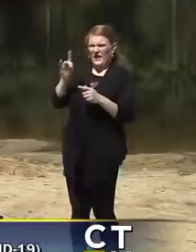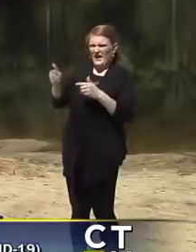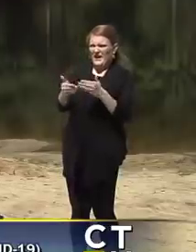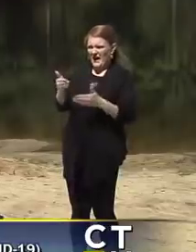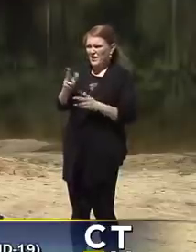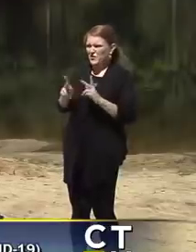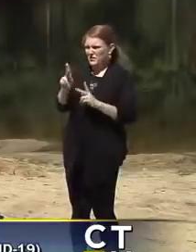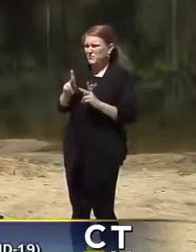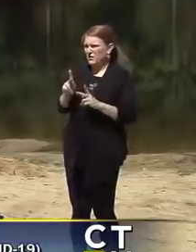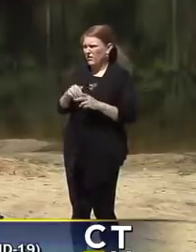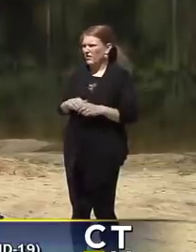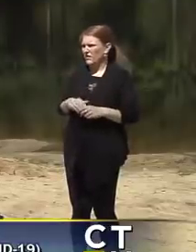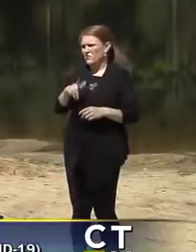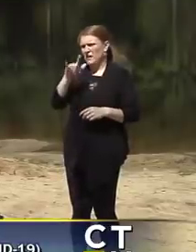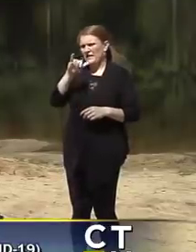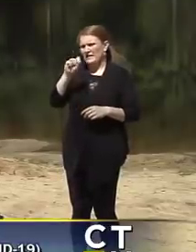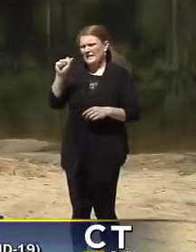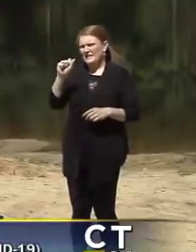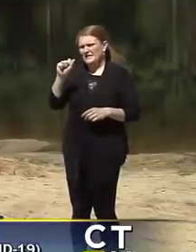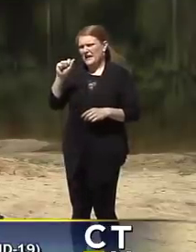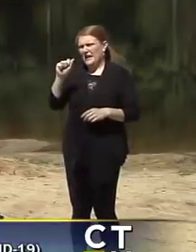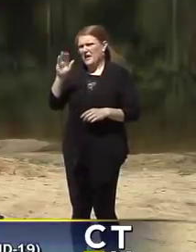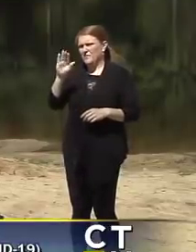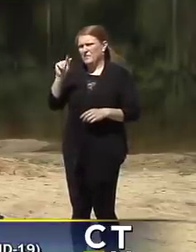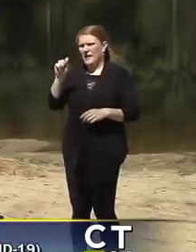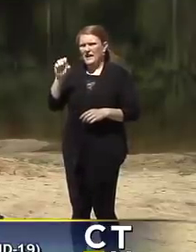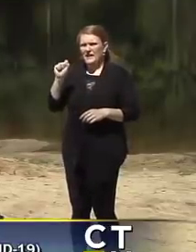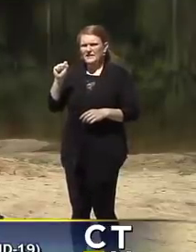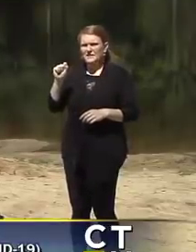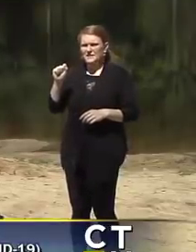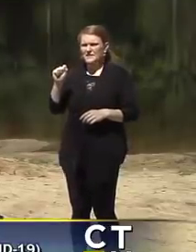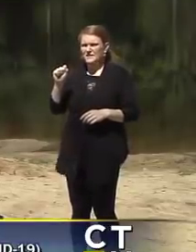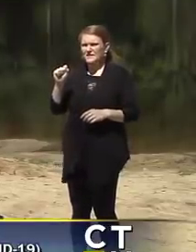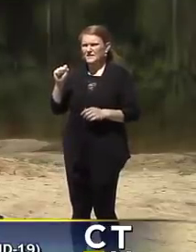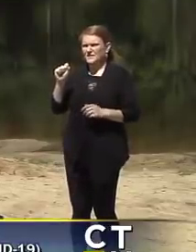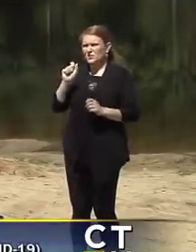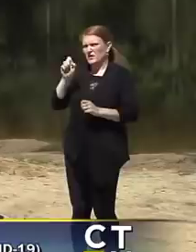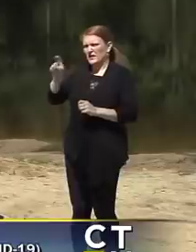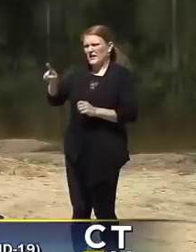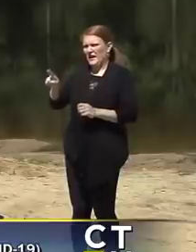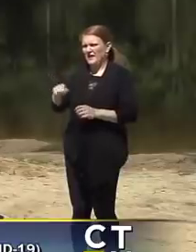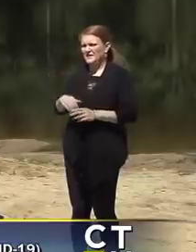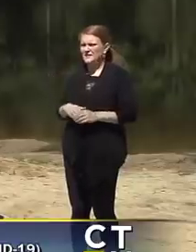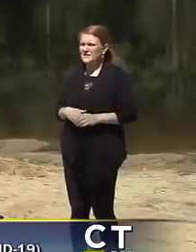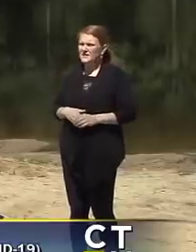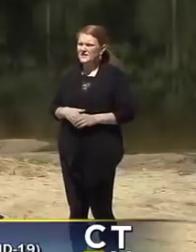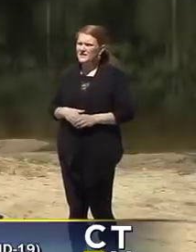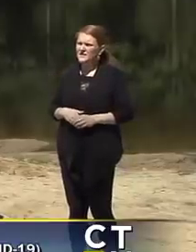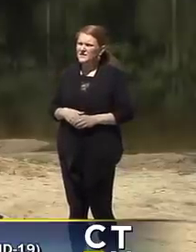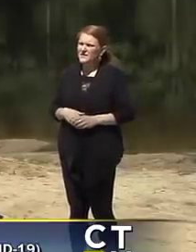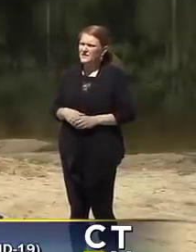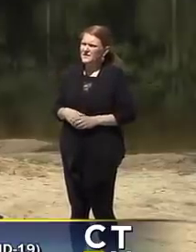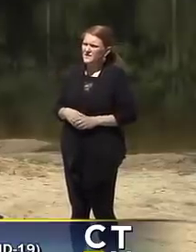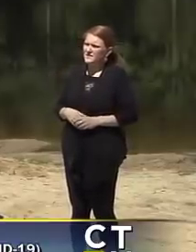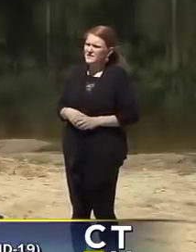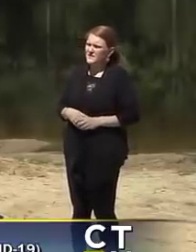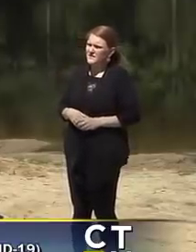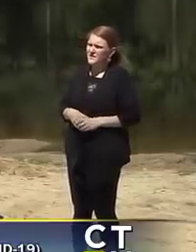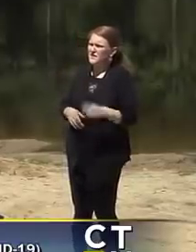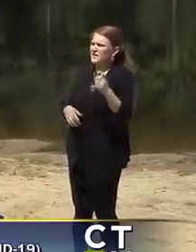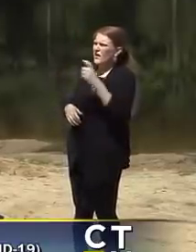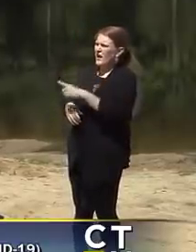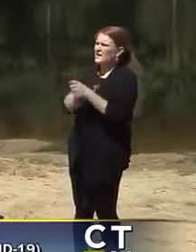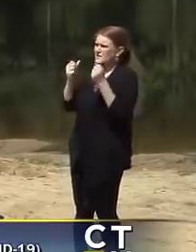about where we are in that process right now. Governor, we're getting a lot of questions from parents about youth sports, baseball programs,